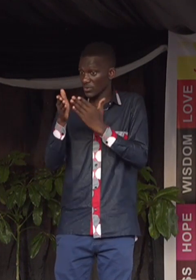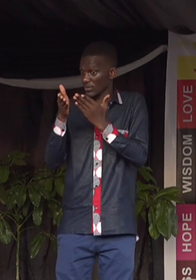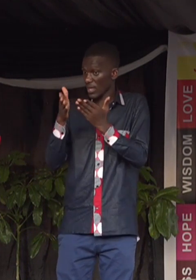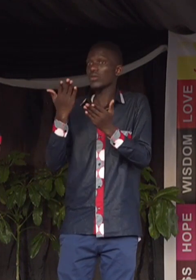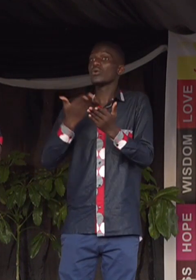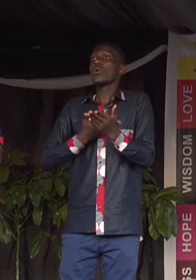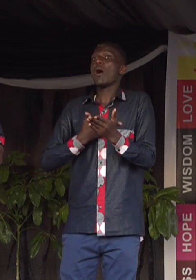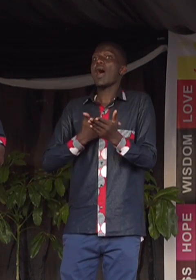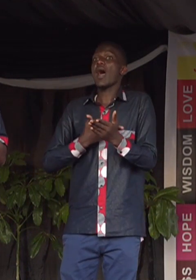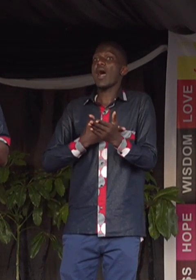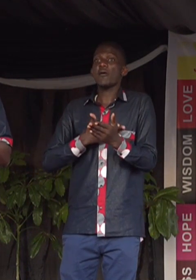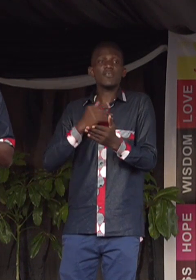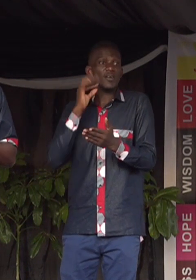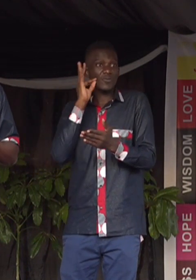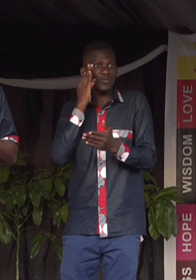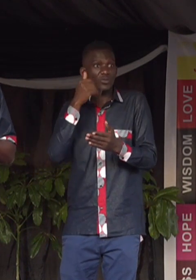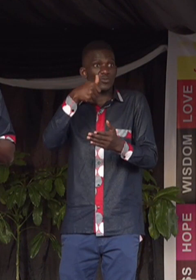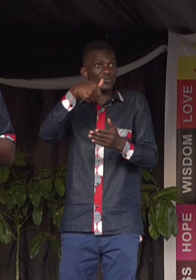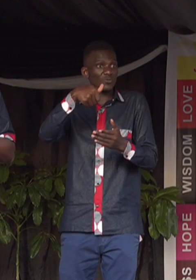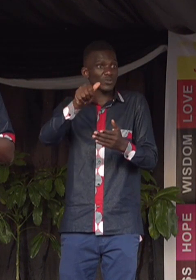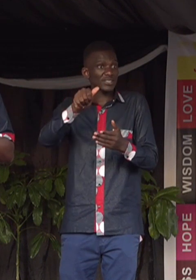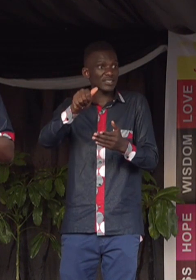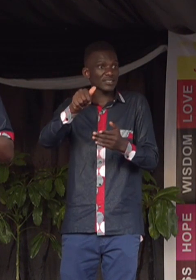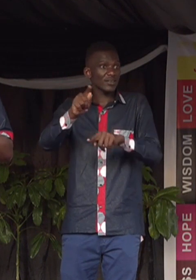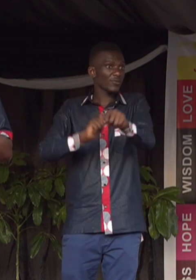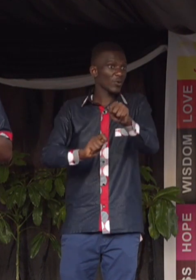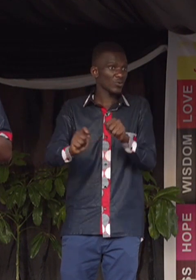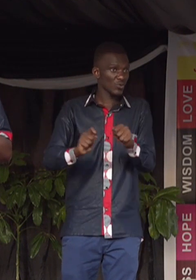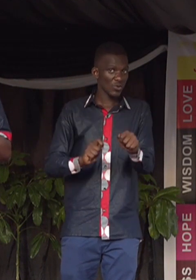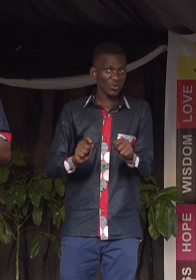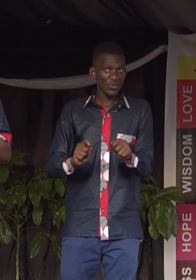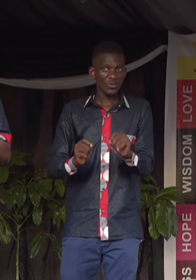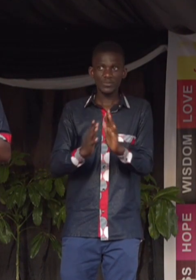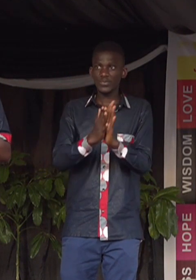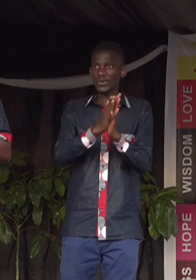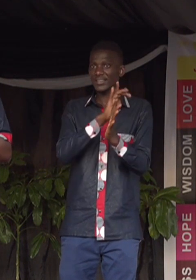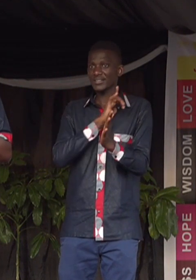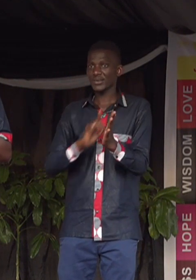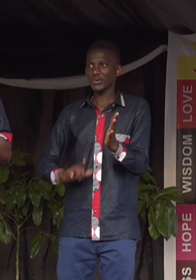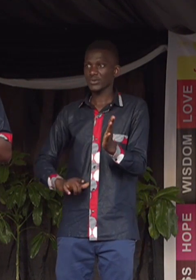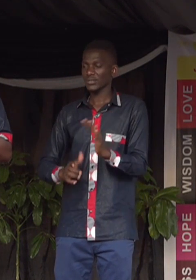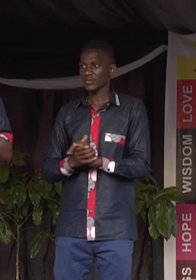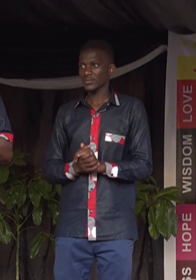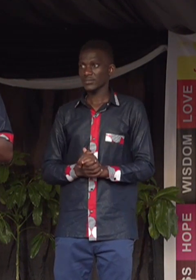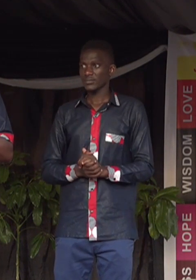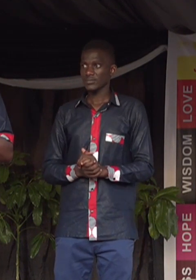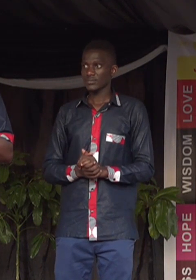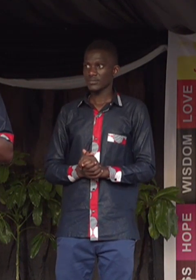obale ekibala ekya self-control. Then you need to bear the fruit of self-control. Mukama yebazibwe. Praise be to God.